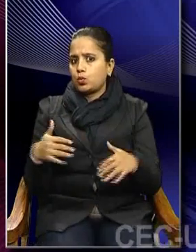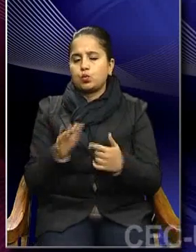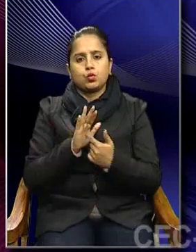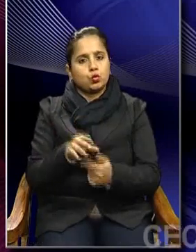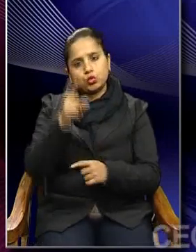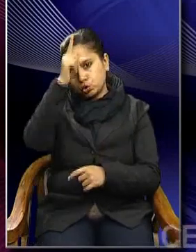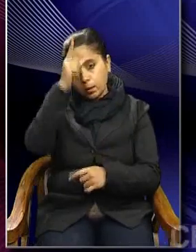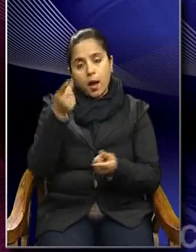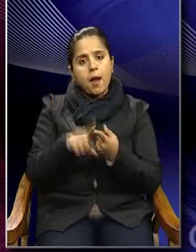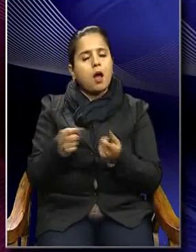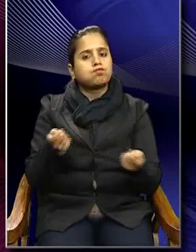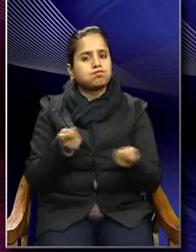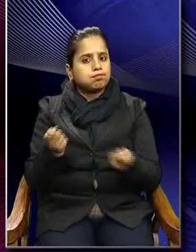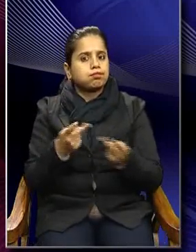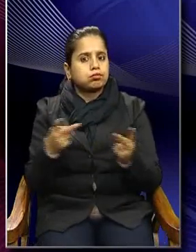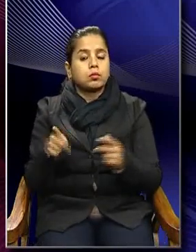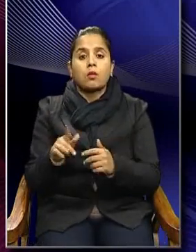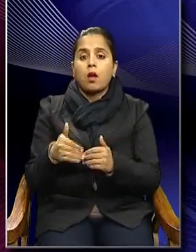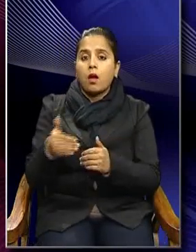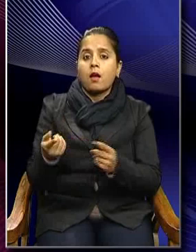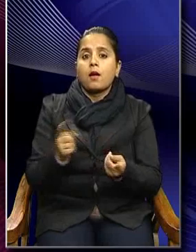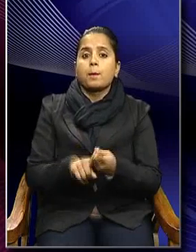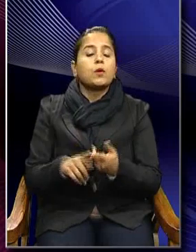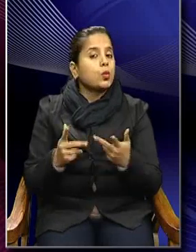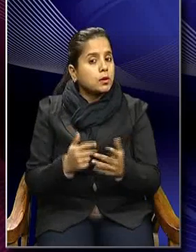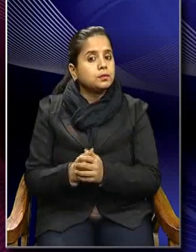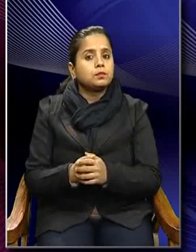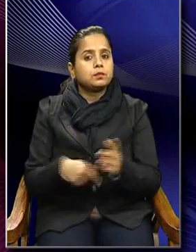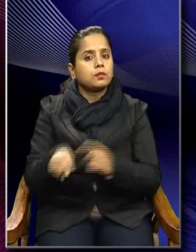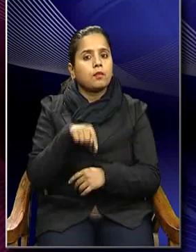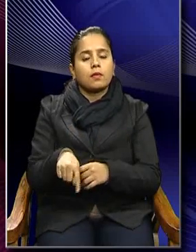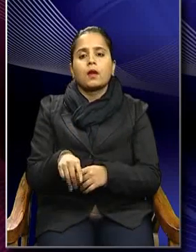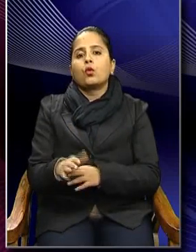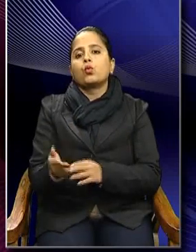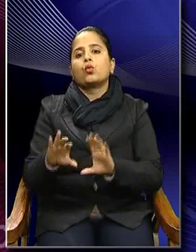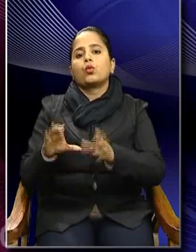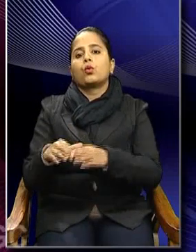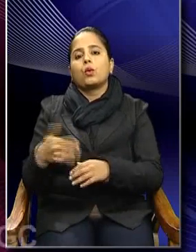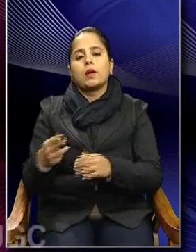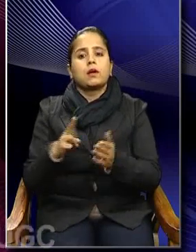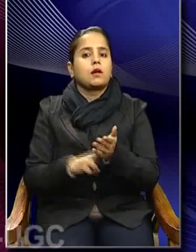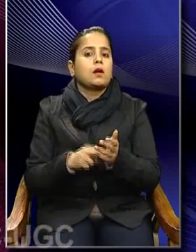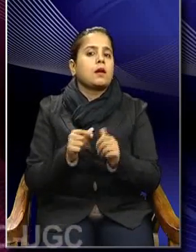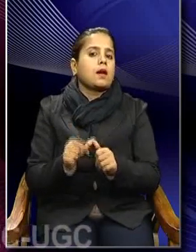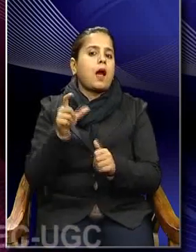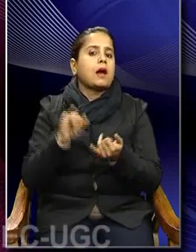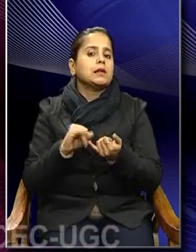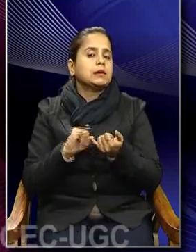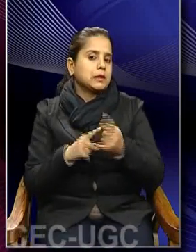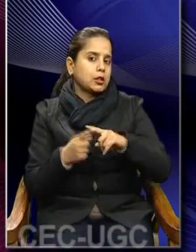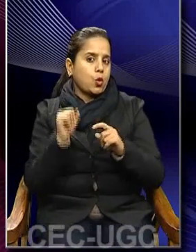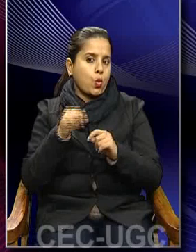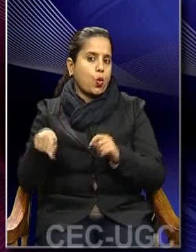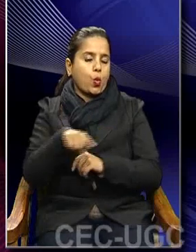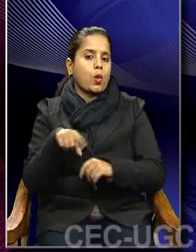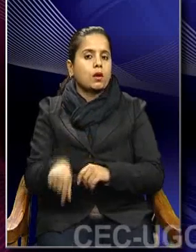Germany to handle, and eventually it is the right-wing Nazi regime that